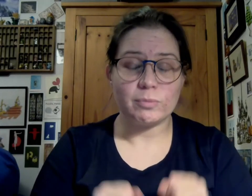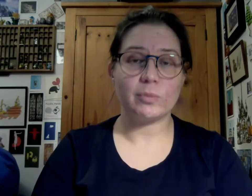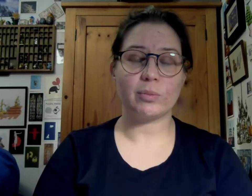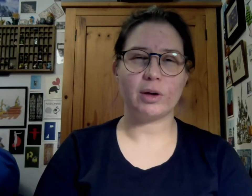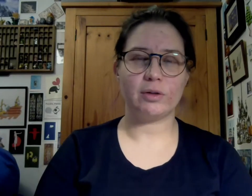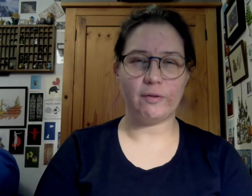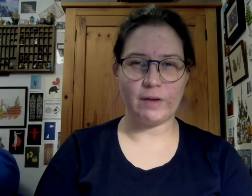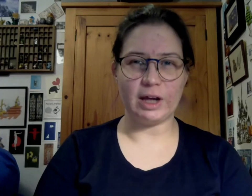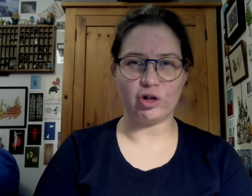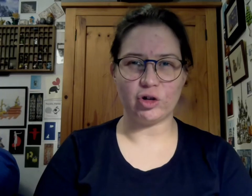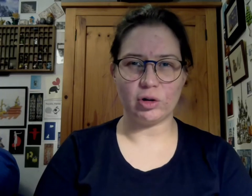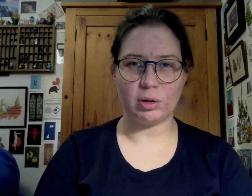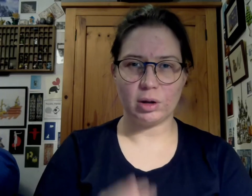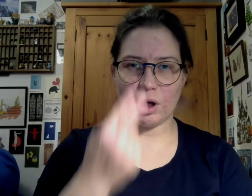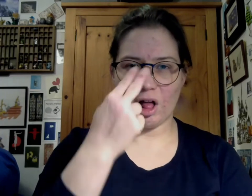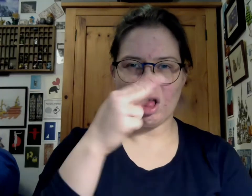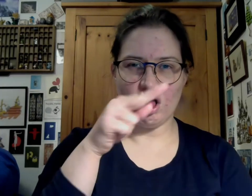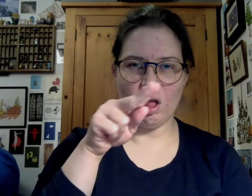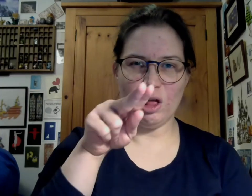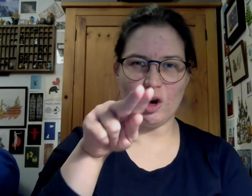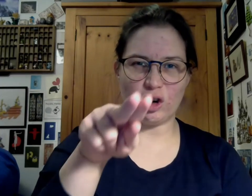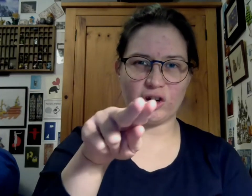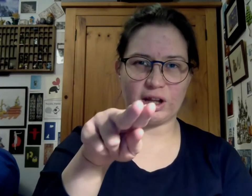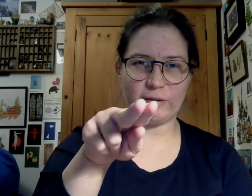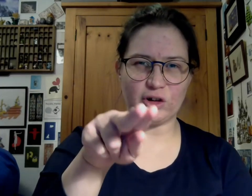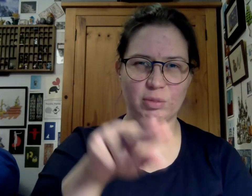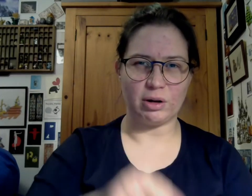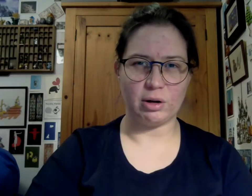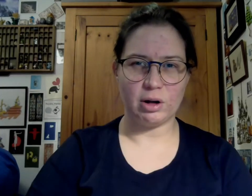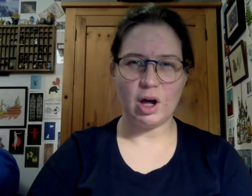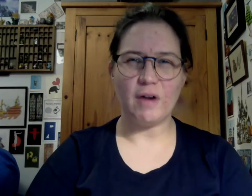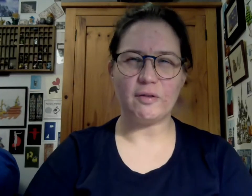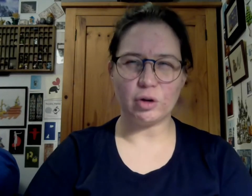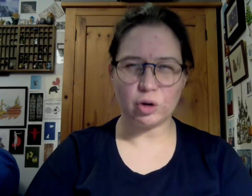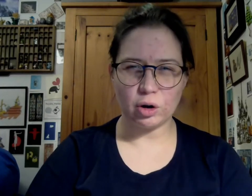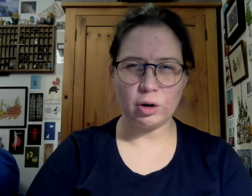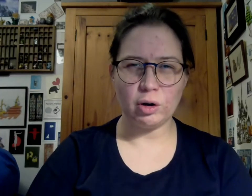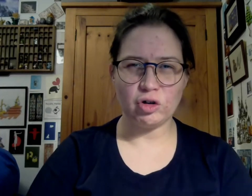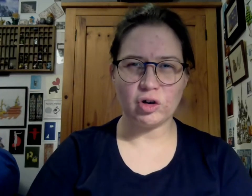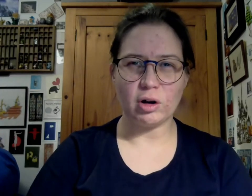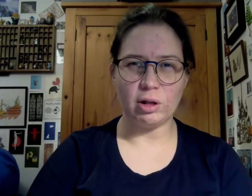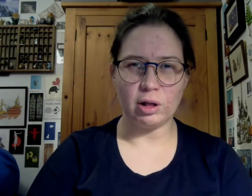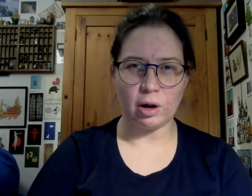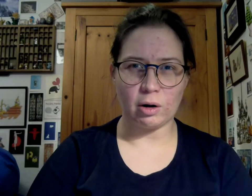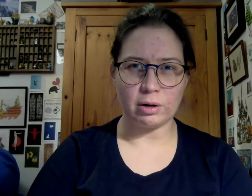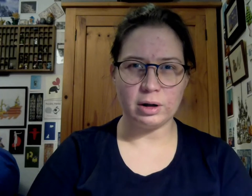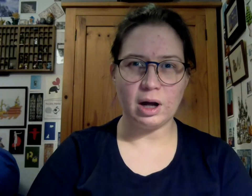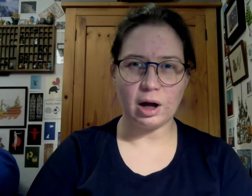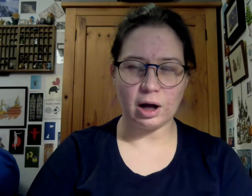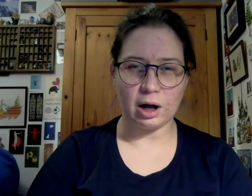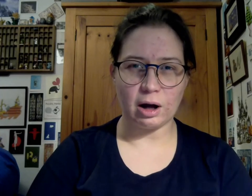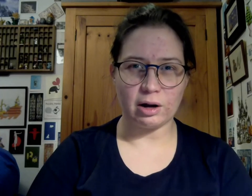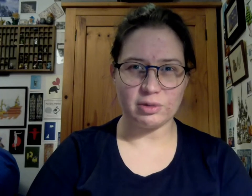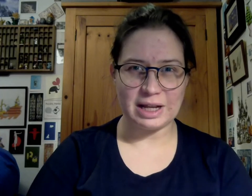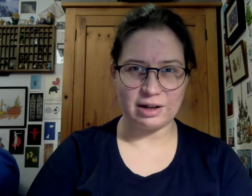The fish looked at the fisherman for a good, long, hard minute.